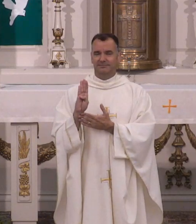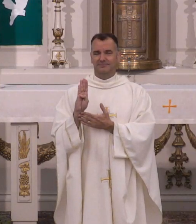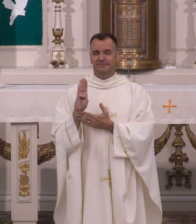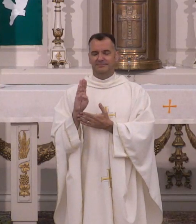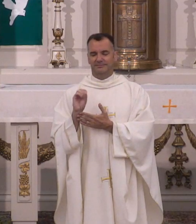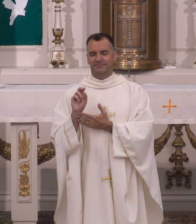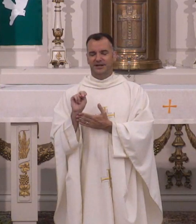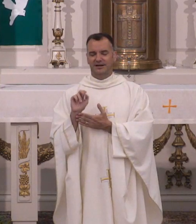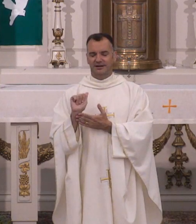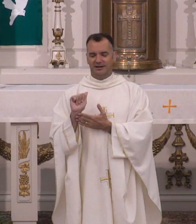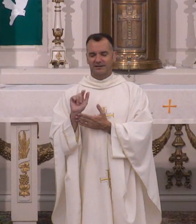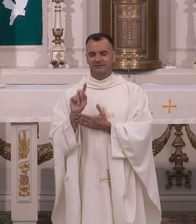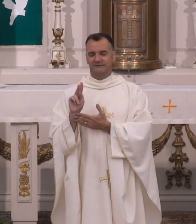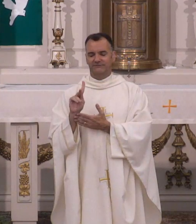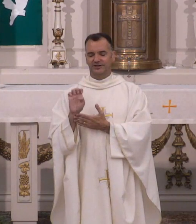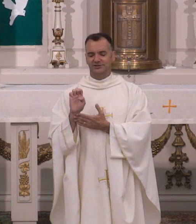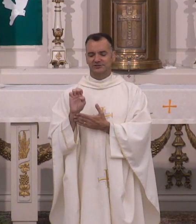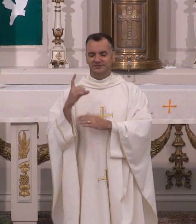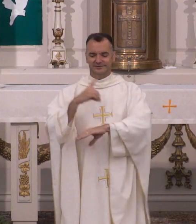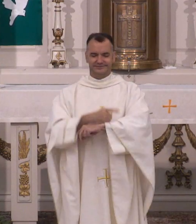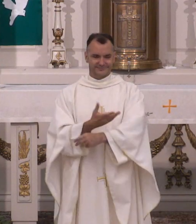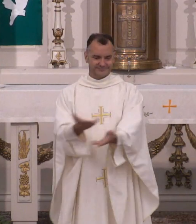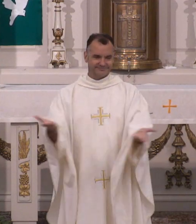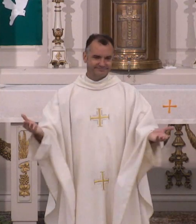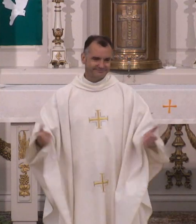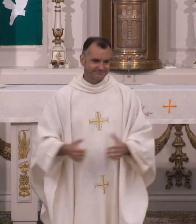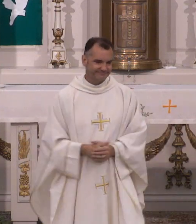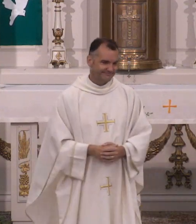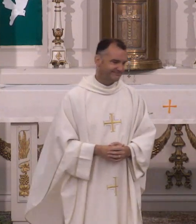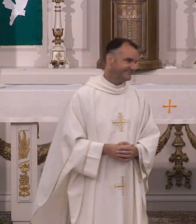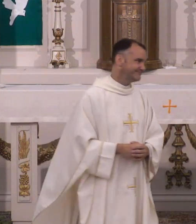Happy feast day of Saint Bonaventure.